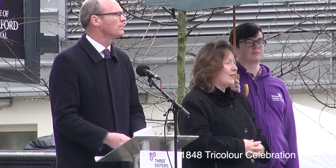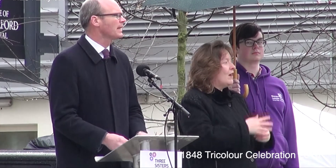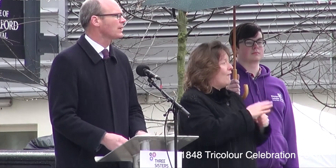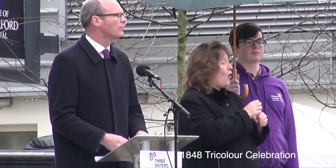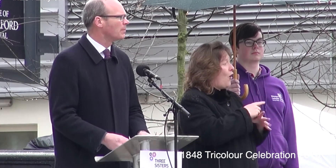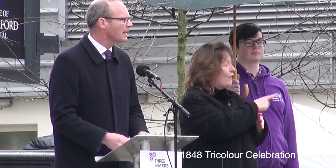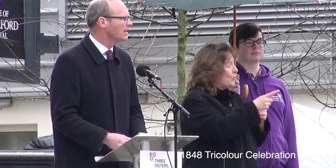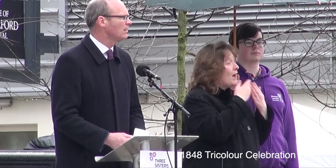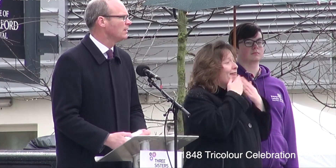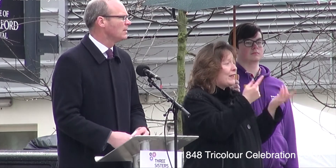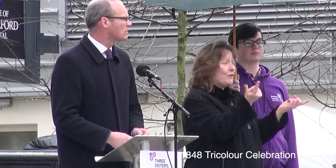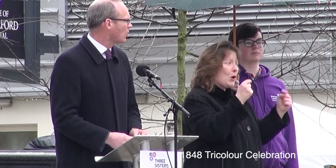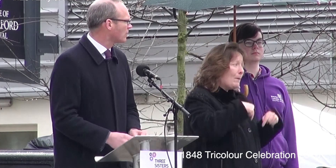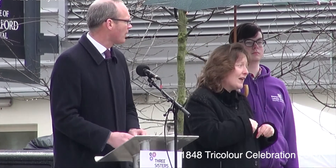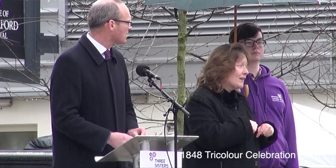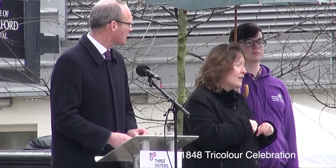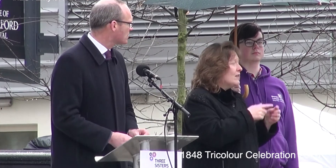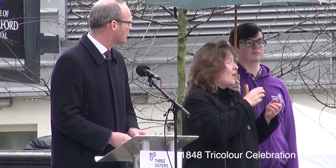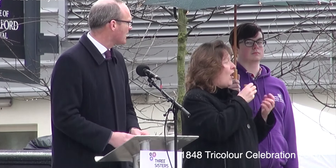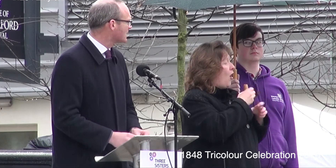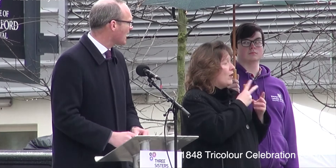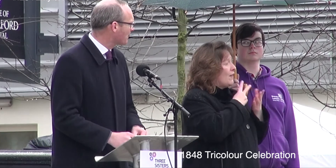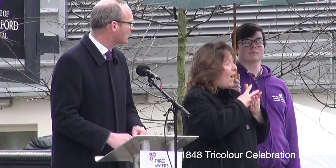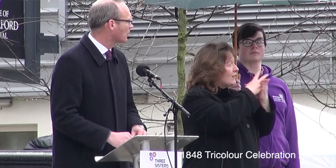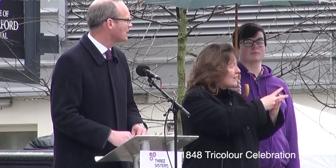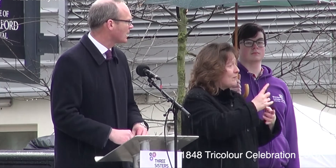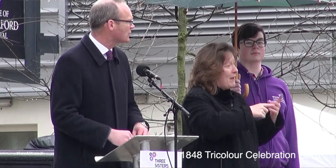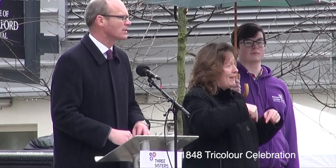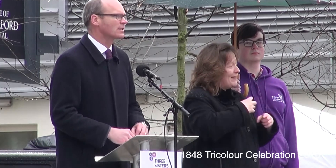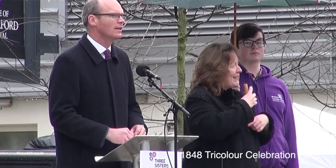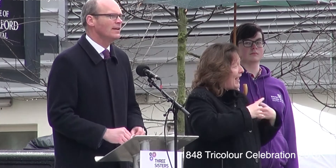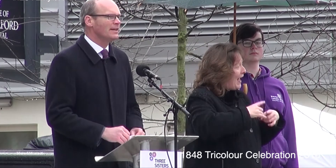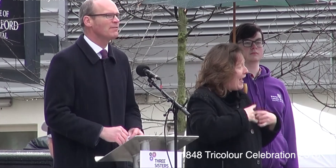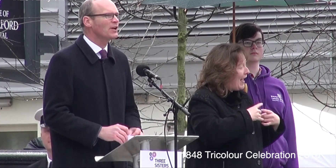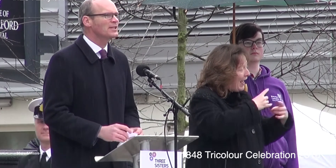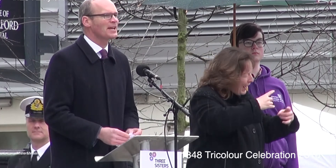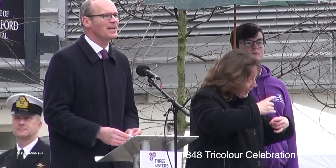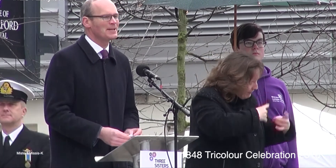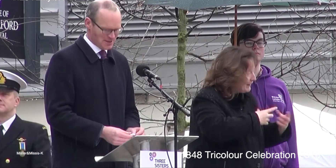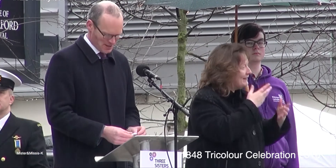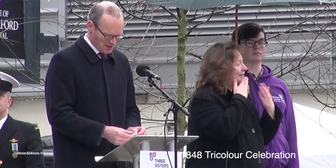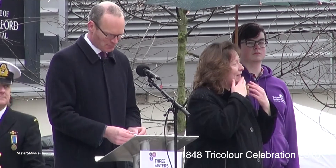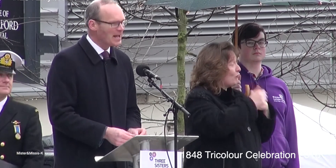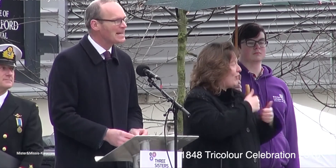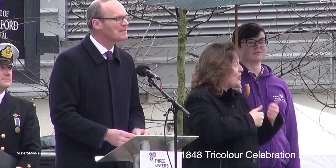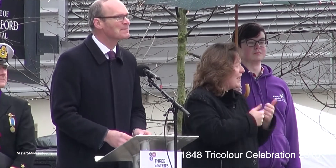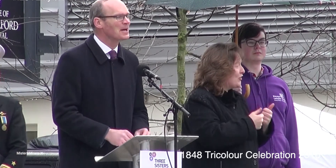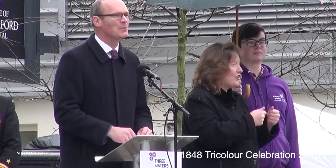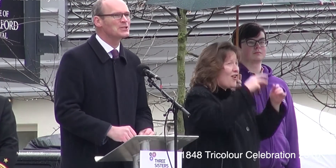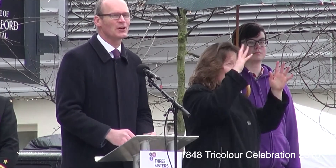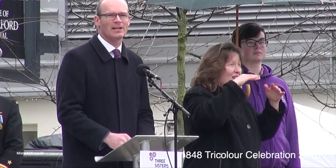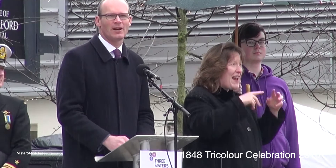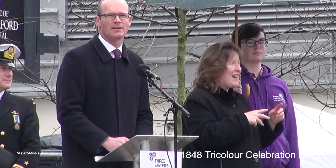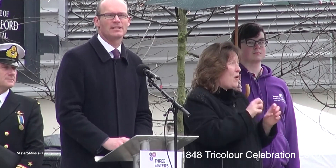of you, thank you for being here. To all of the volunteers who've made this happen, congratulations. Even on a day of rain